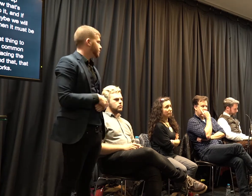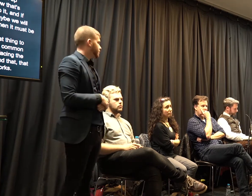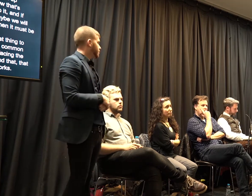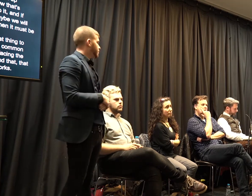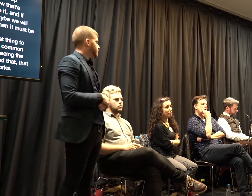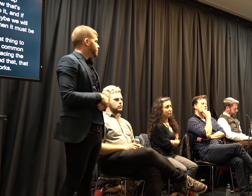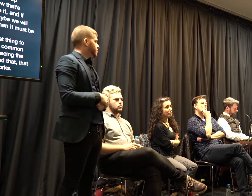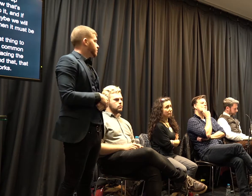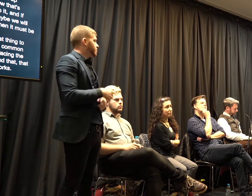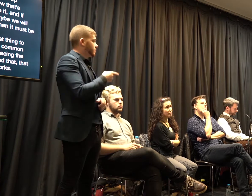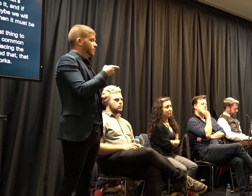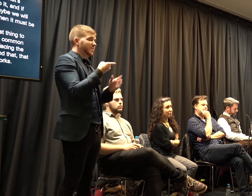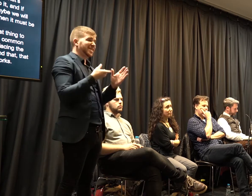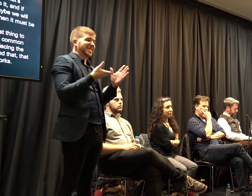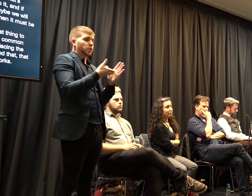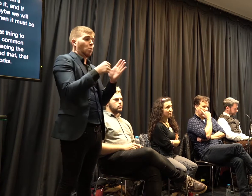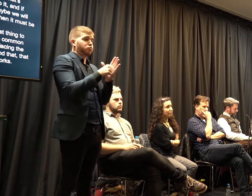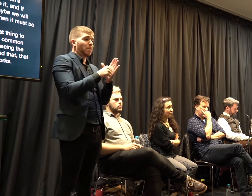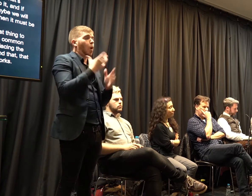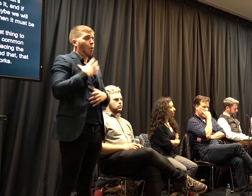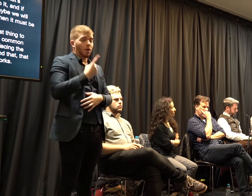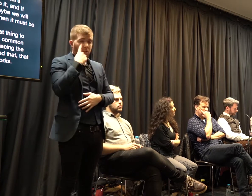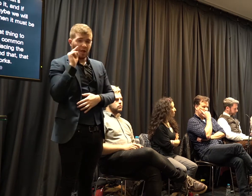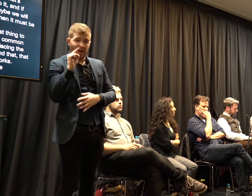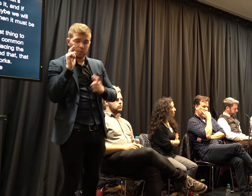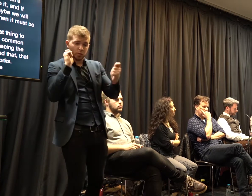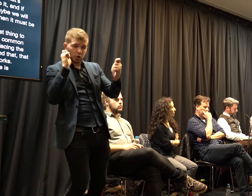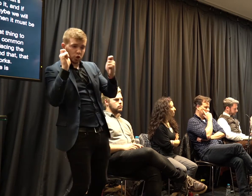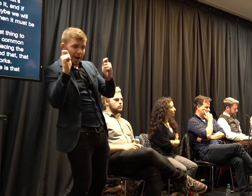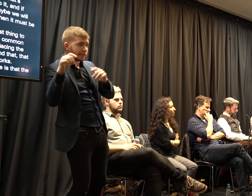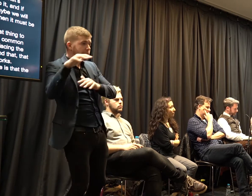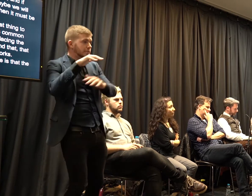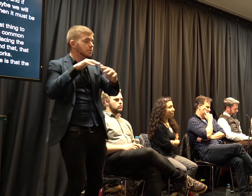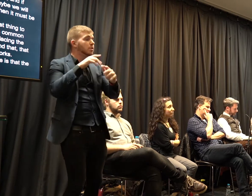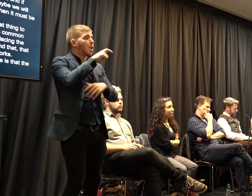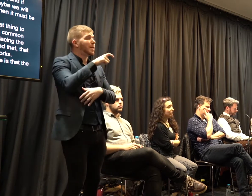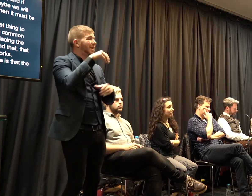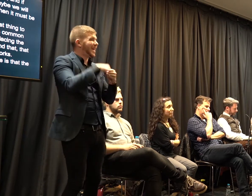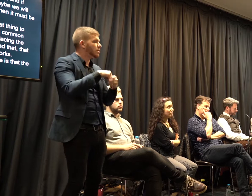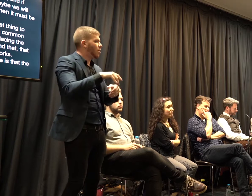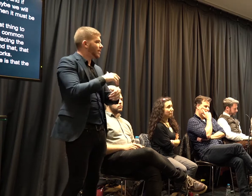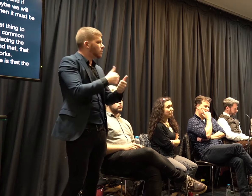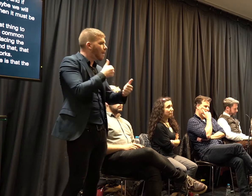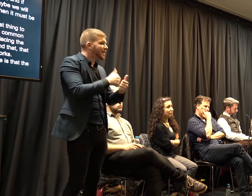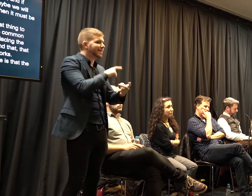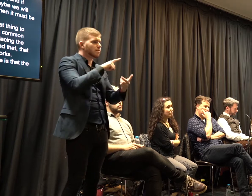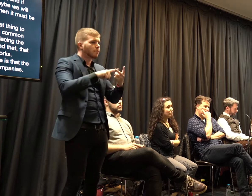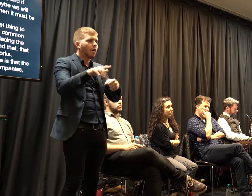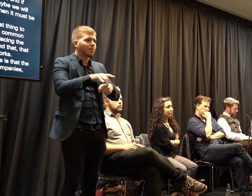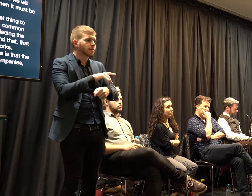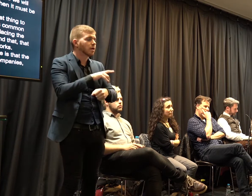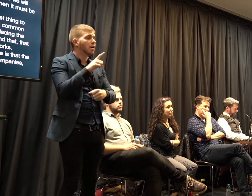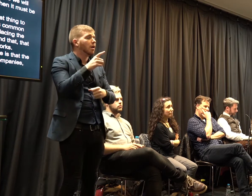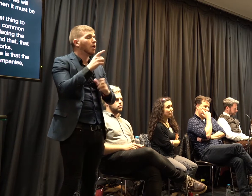an additional problem in making that change is that the people who work in theatres and theatre companies don't have the